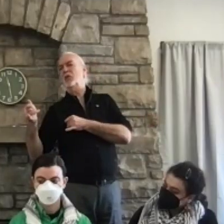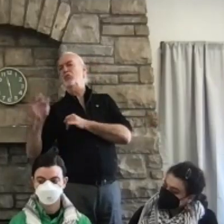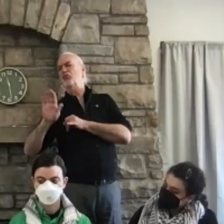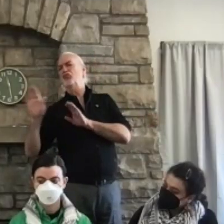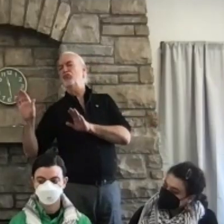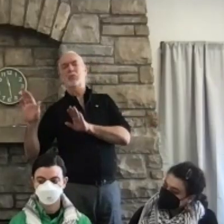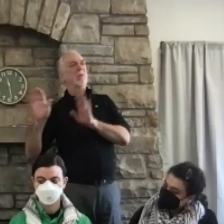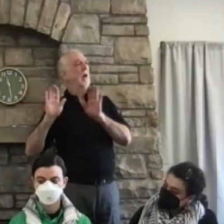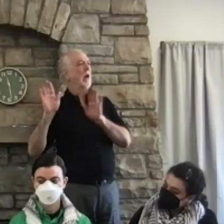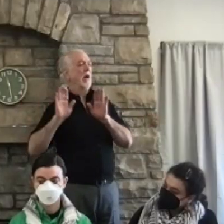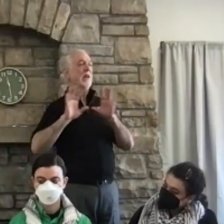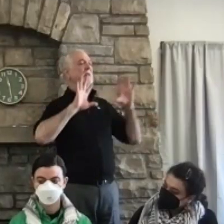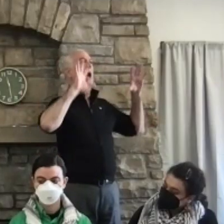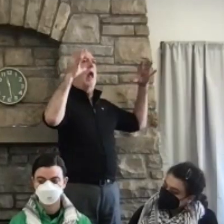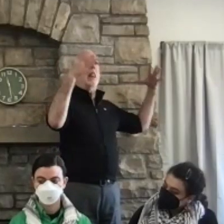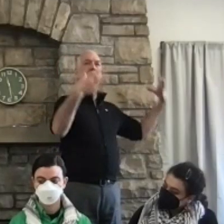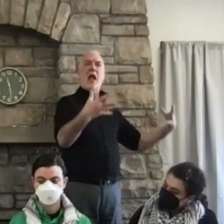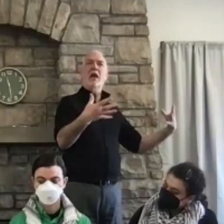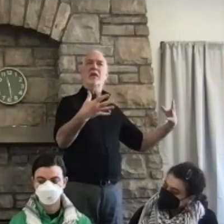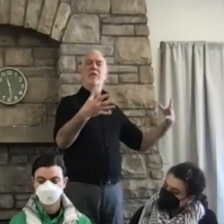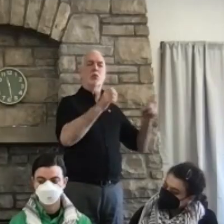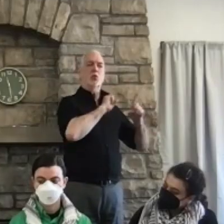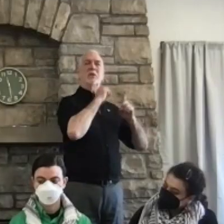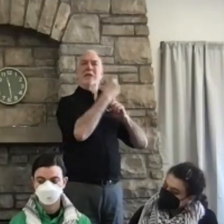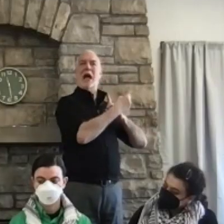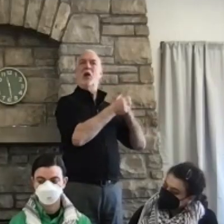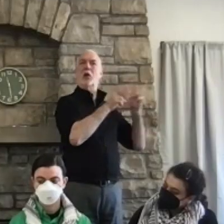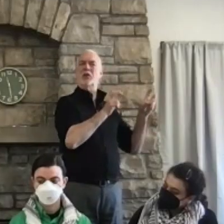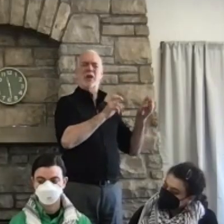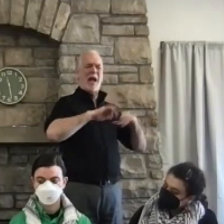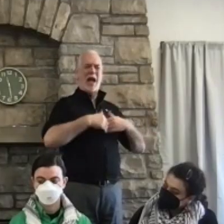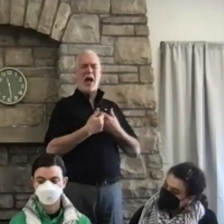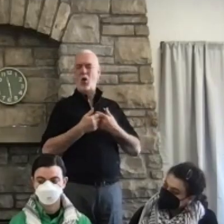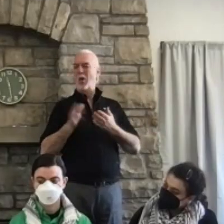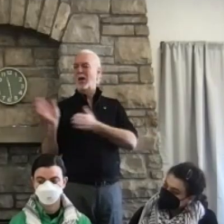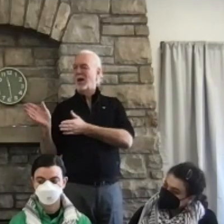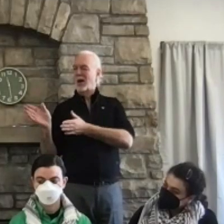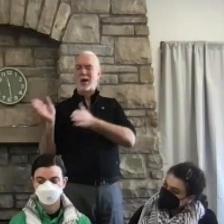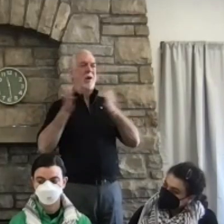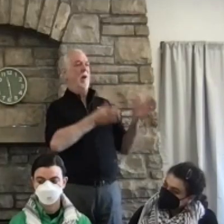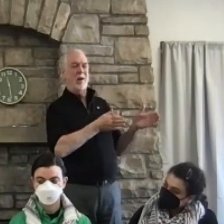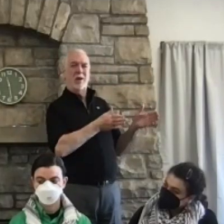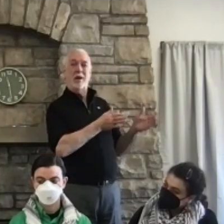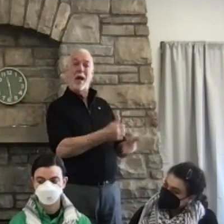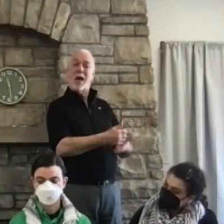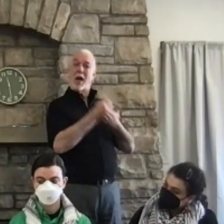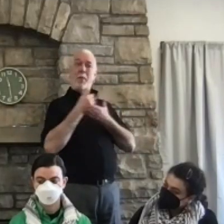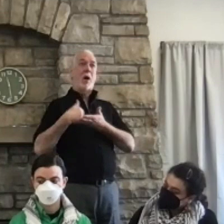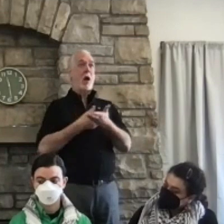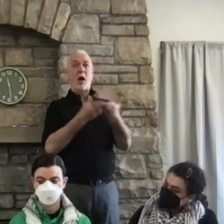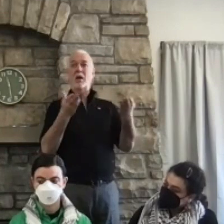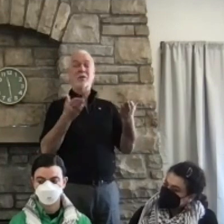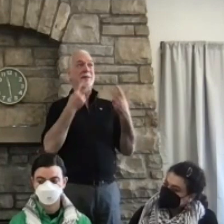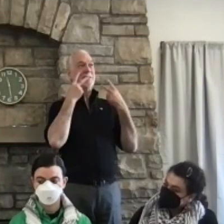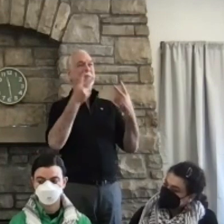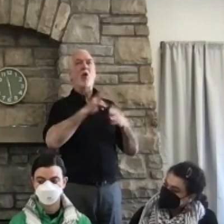a collective issue? And how does reframing disability in this way help us to see the interconnectedness of all